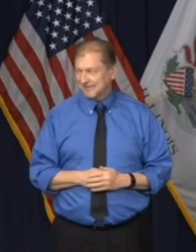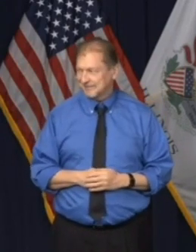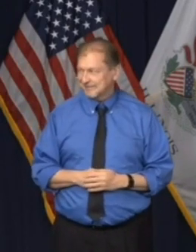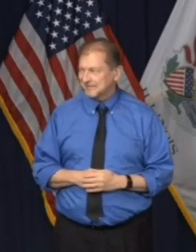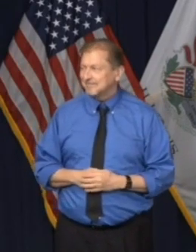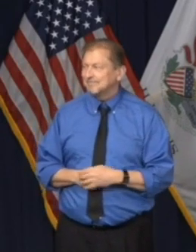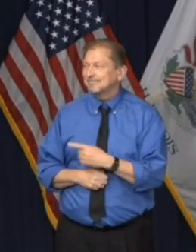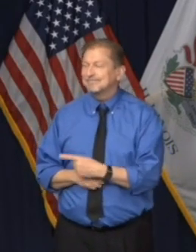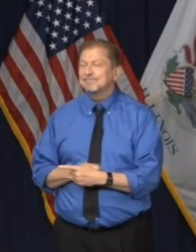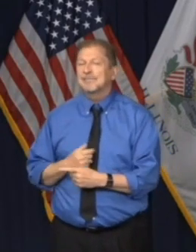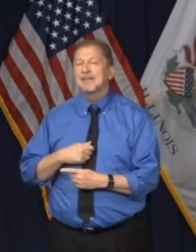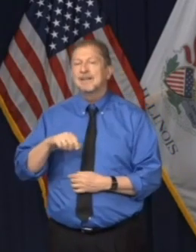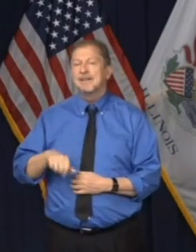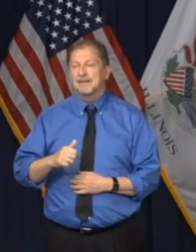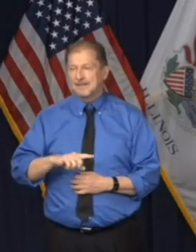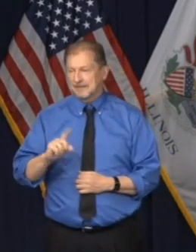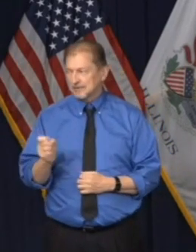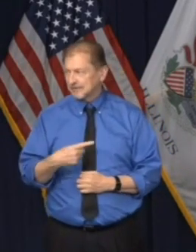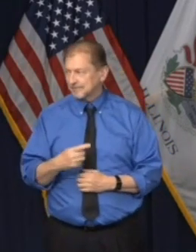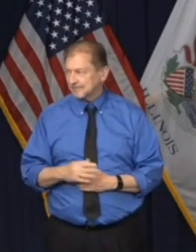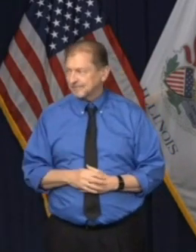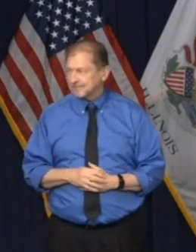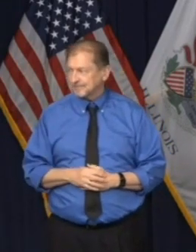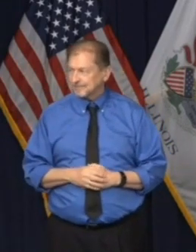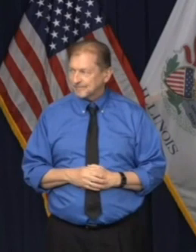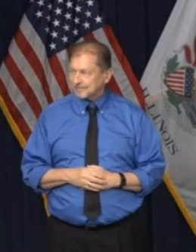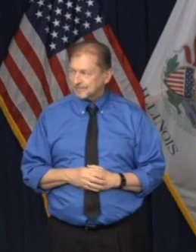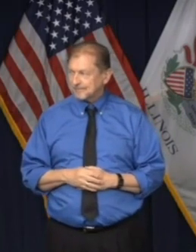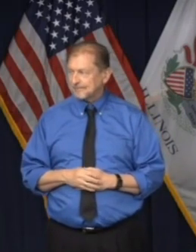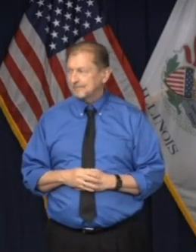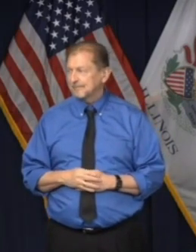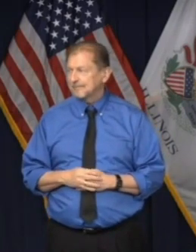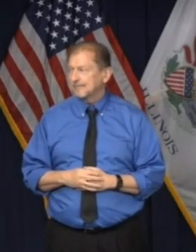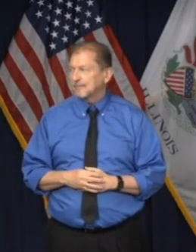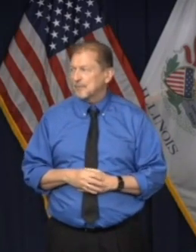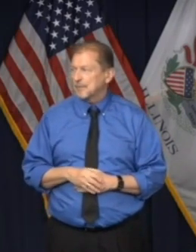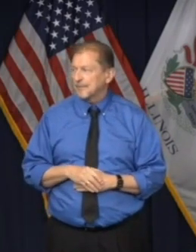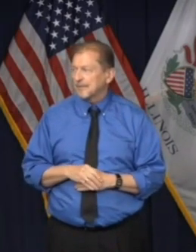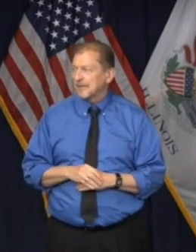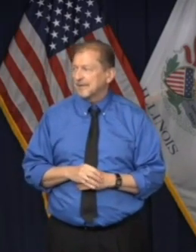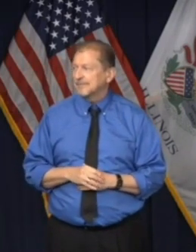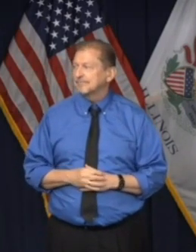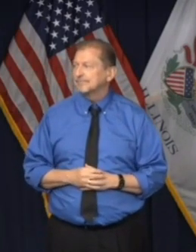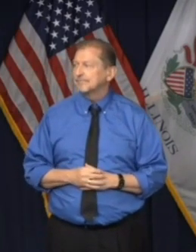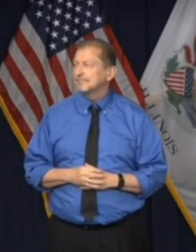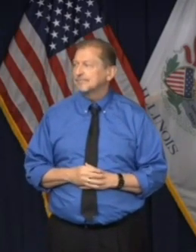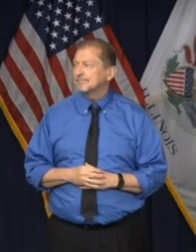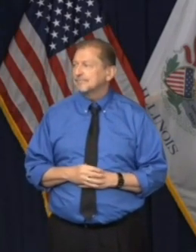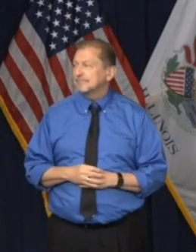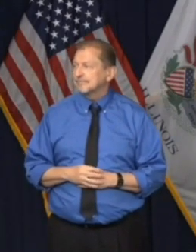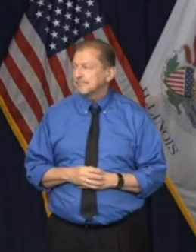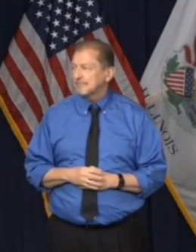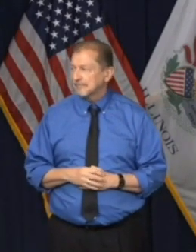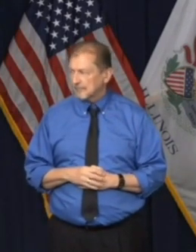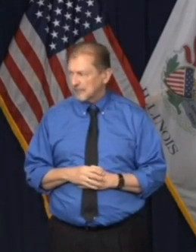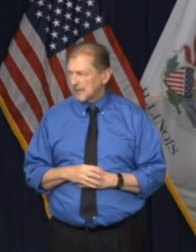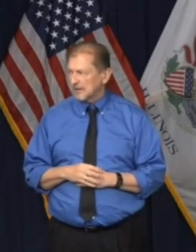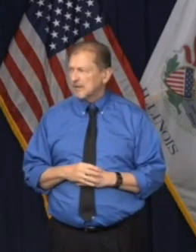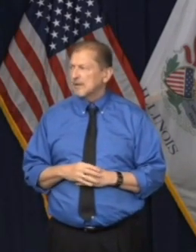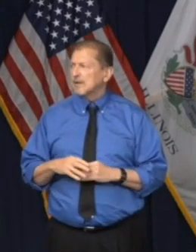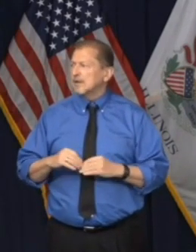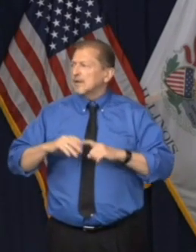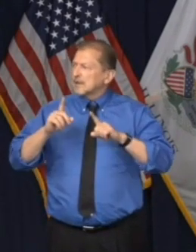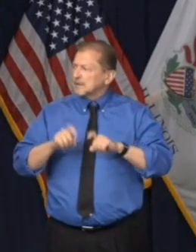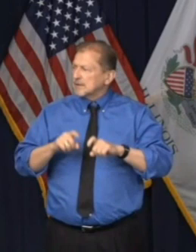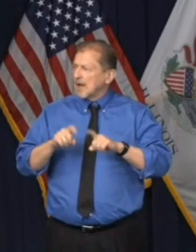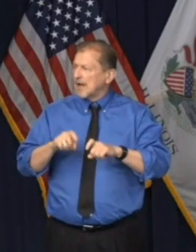Okay, we're going to go to Hannah and then Jen O'Connor, who both have similar questions, but I'm going to ask them both for the sake of transparency. The number of test results reported